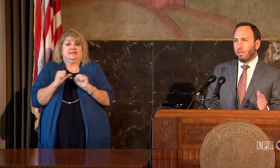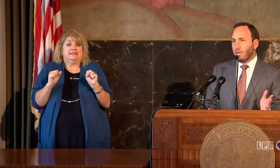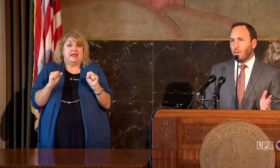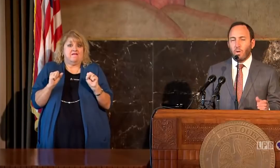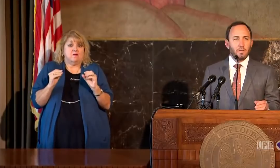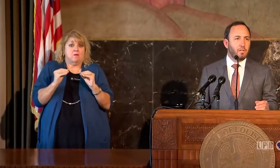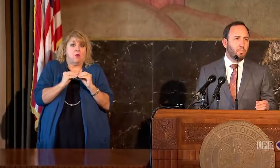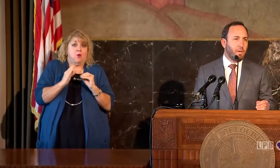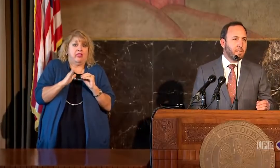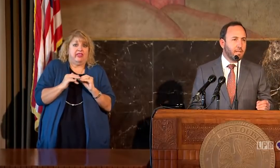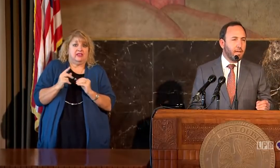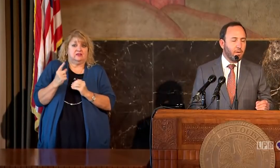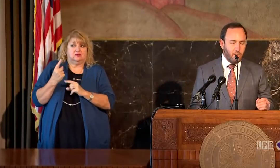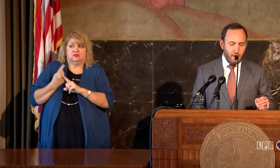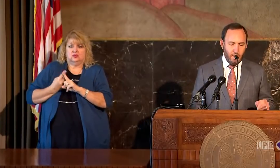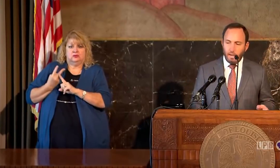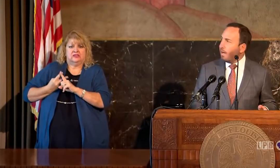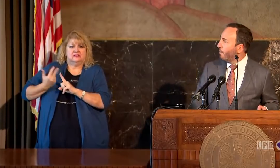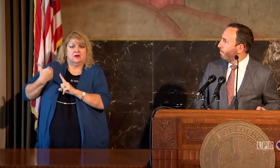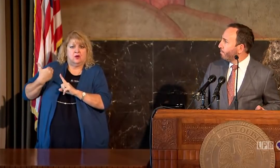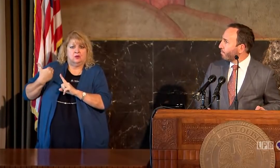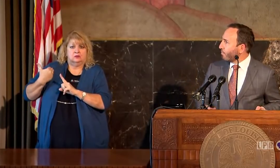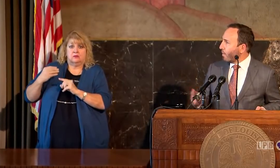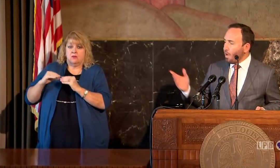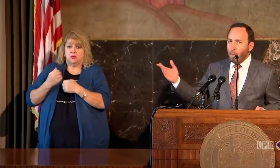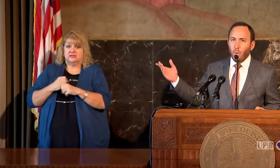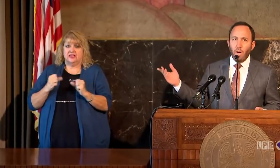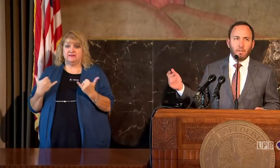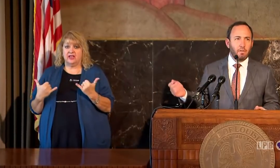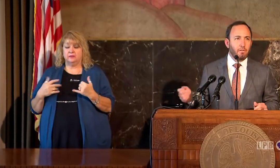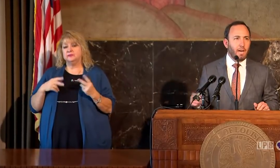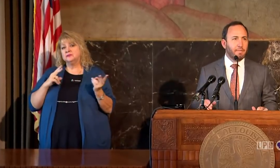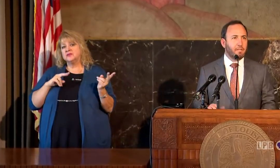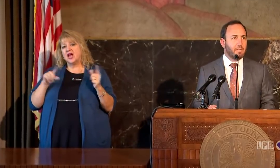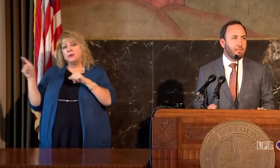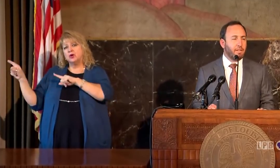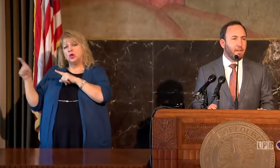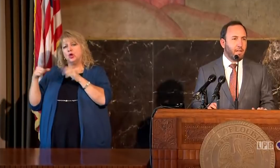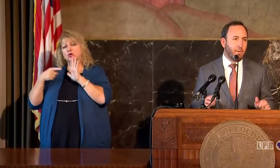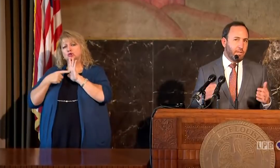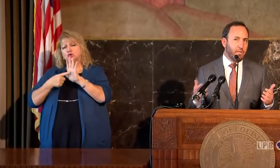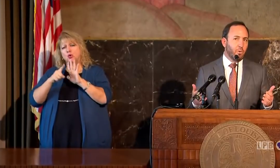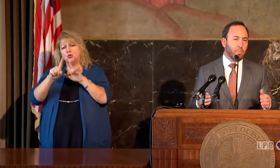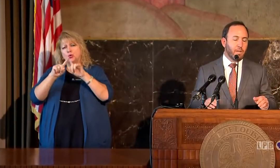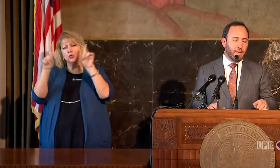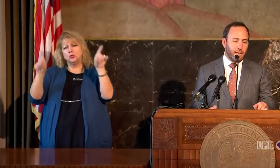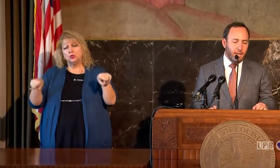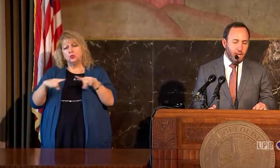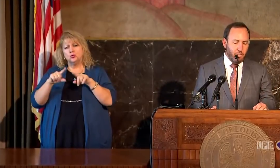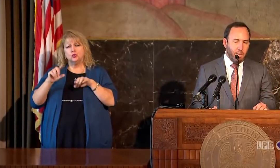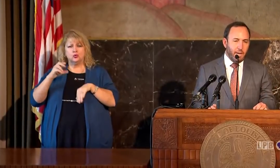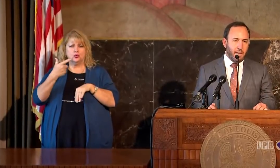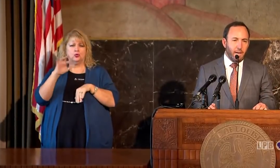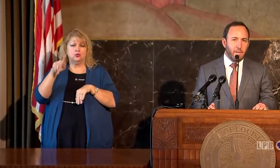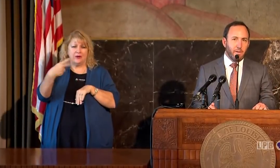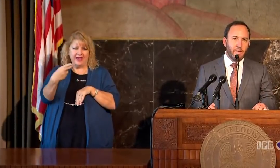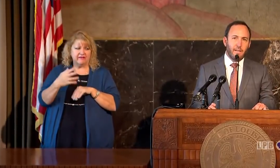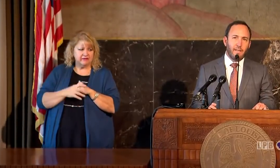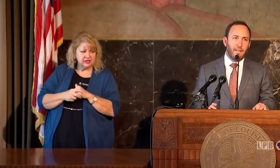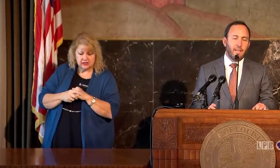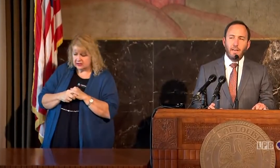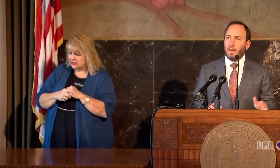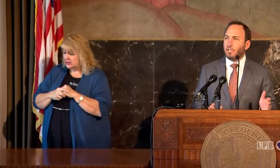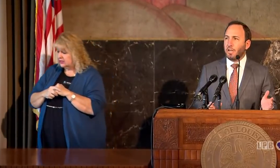we were 1 or 2 months ago. I'm going to walk through the graphs you see right there like we do normally. But,